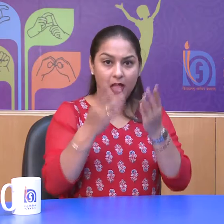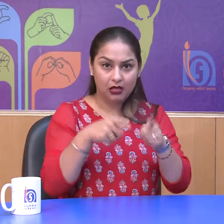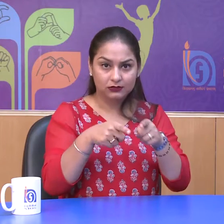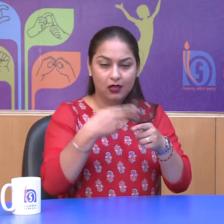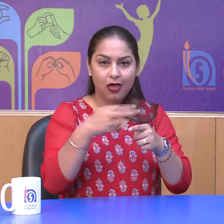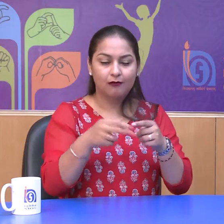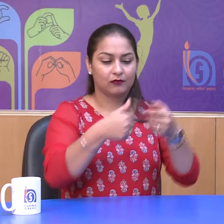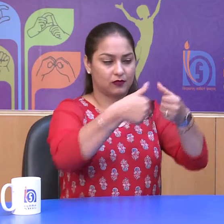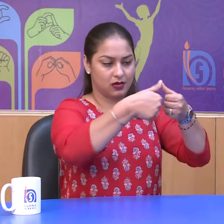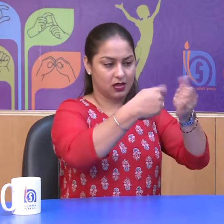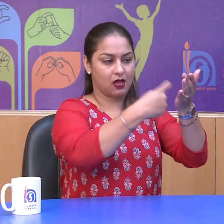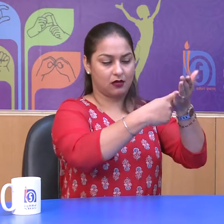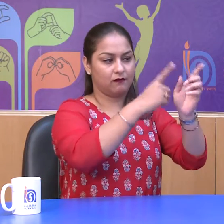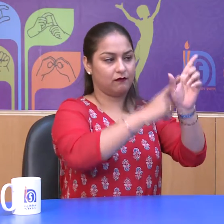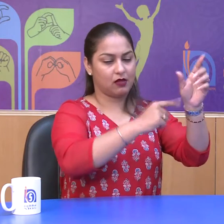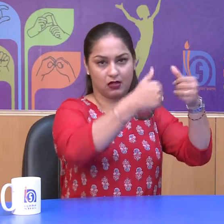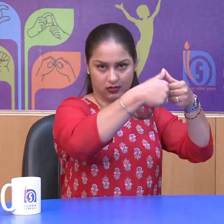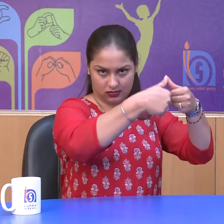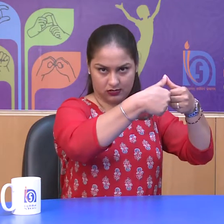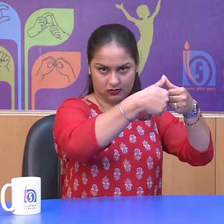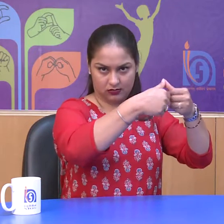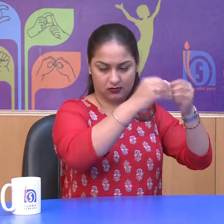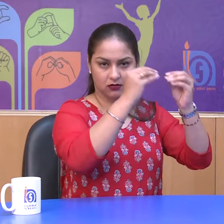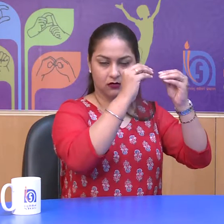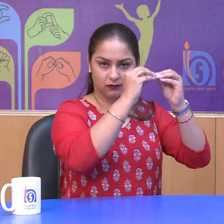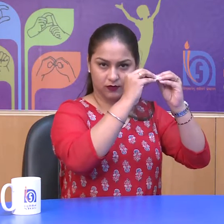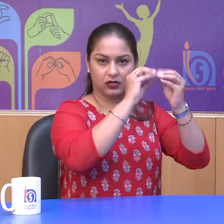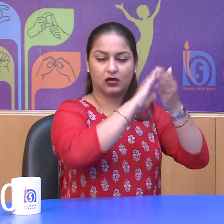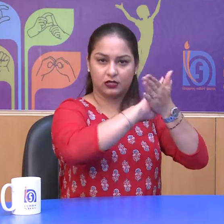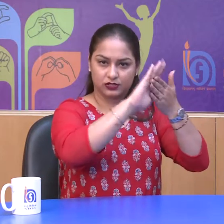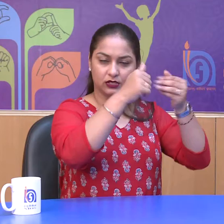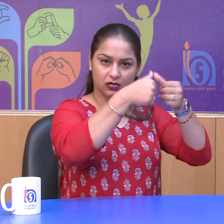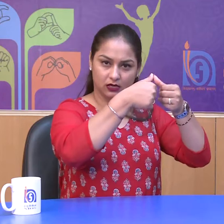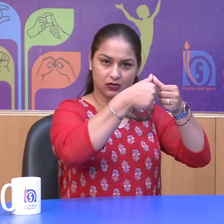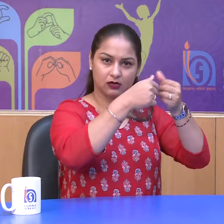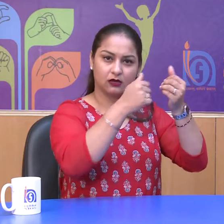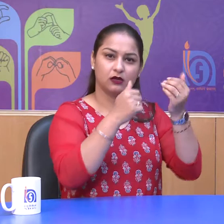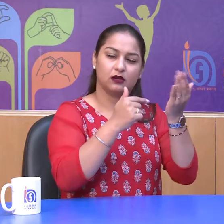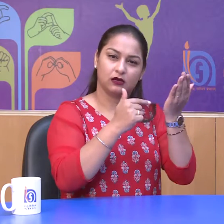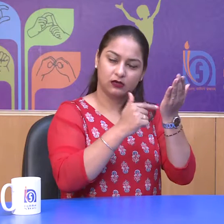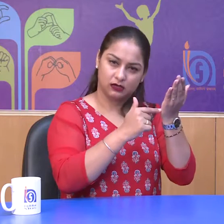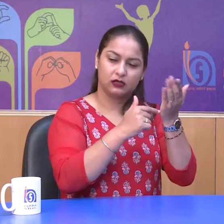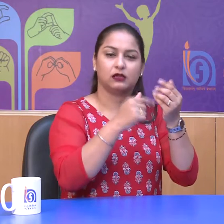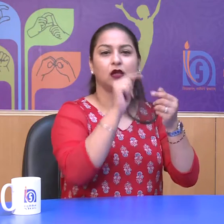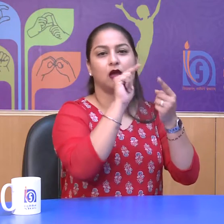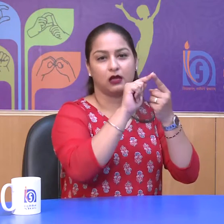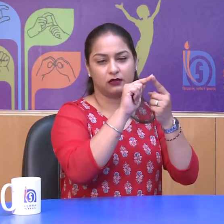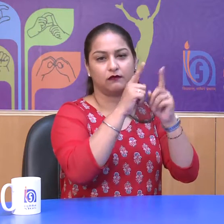A R Y A B H A T I Y A